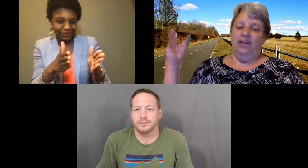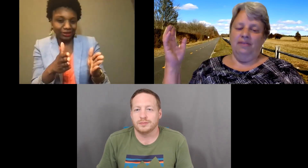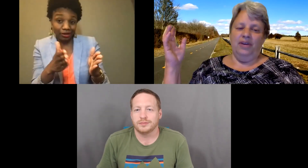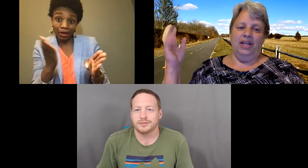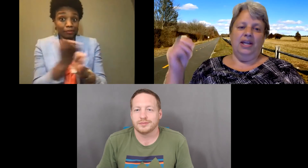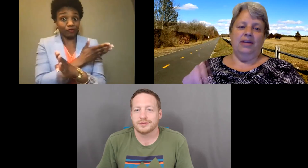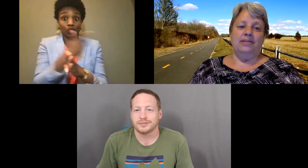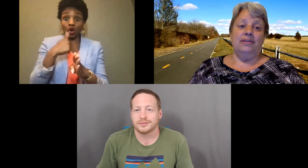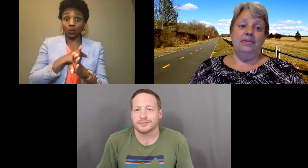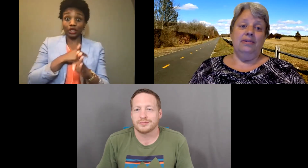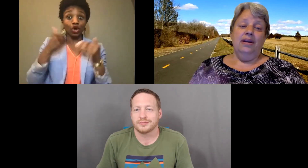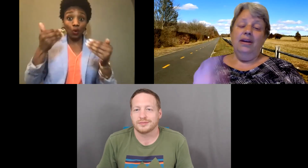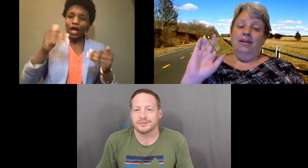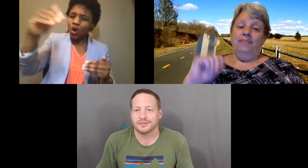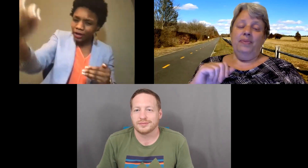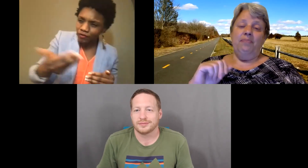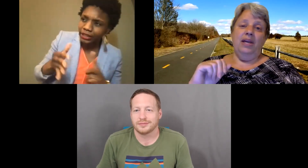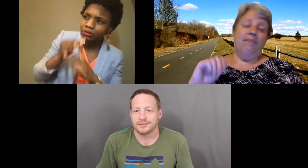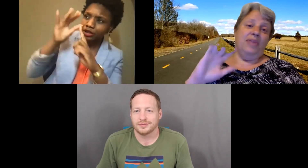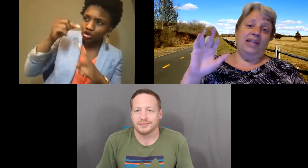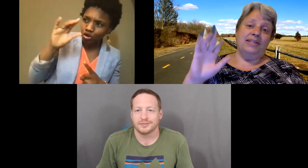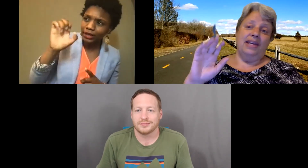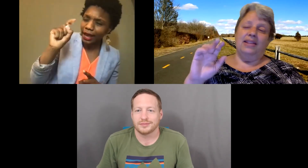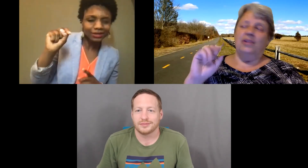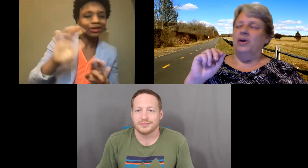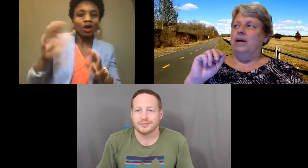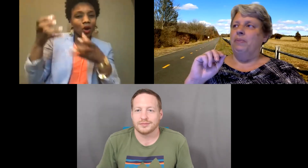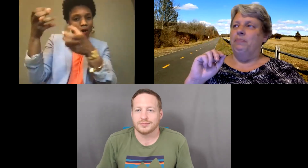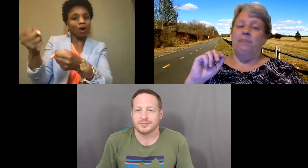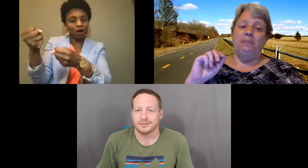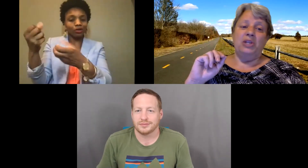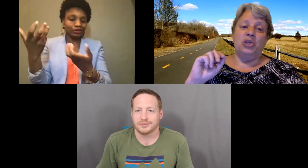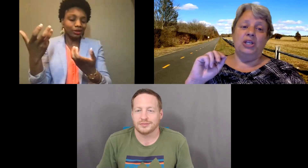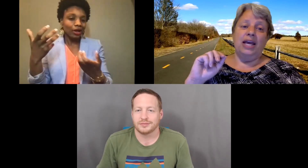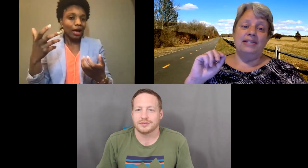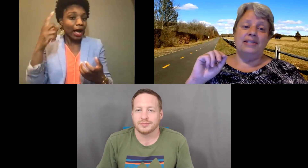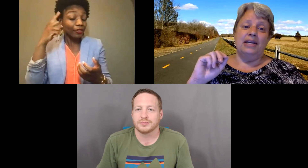invite a guest. That said, there were a couple people mentioned last time.